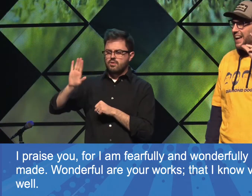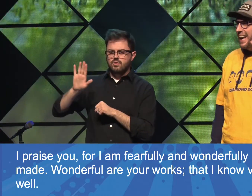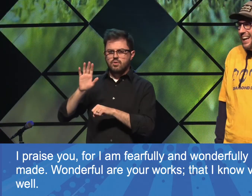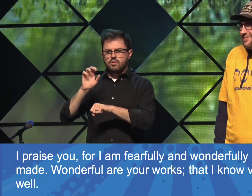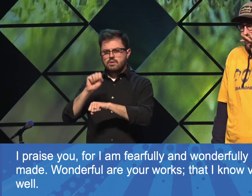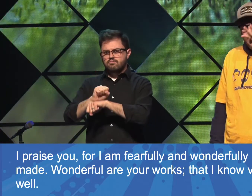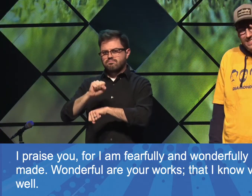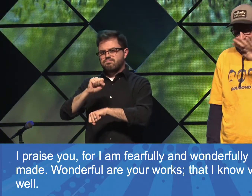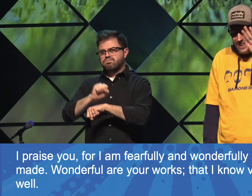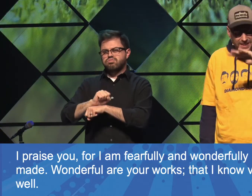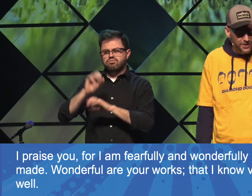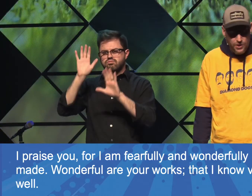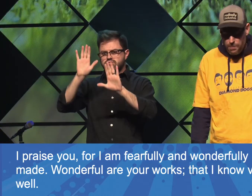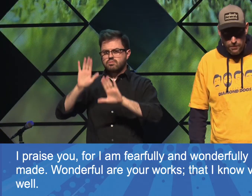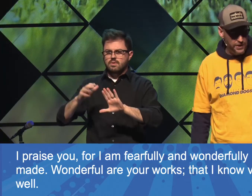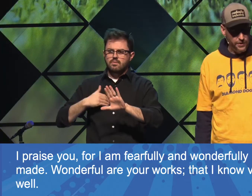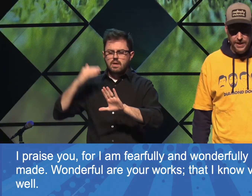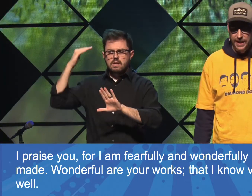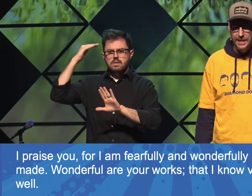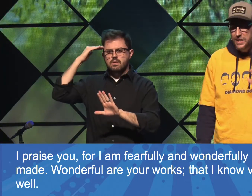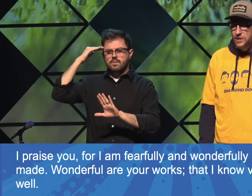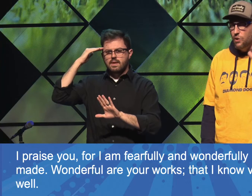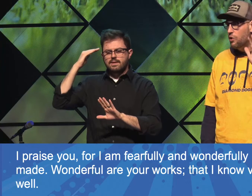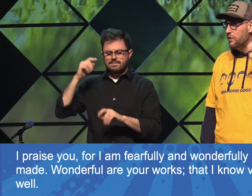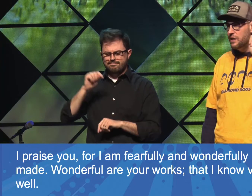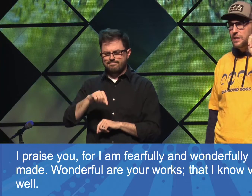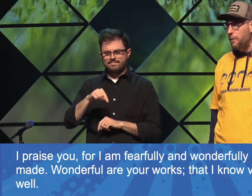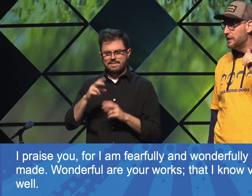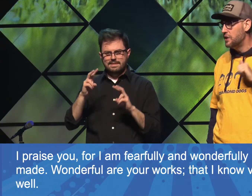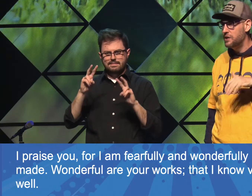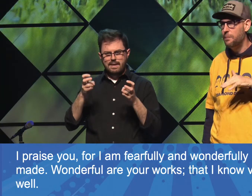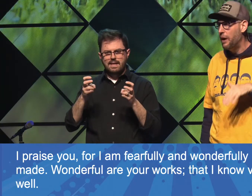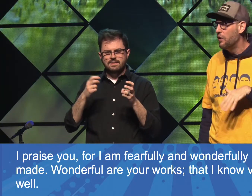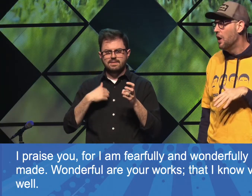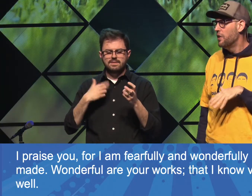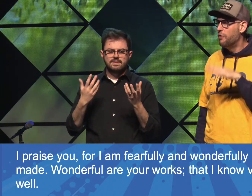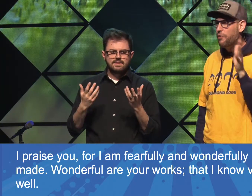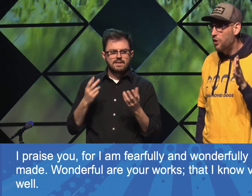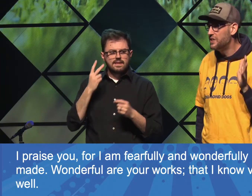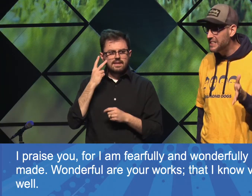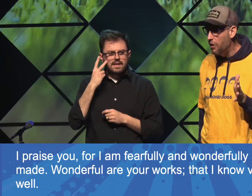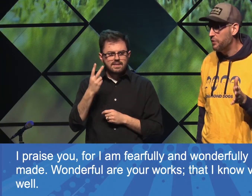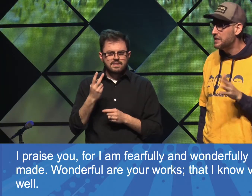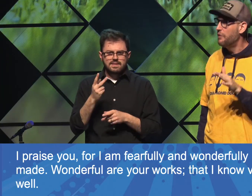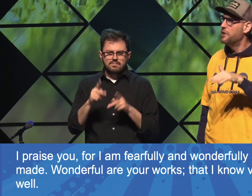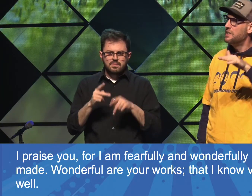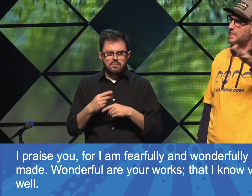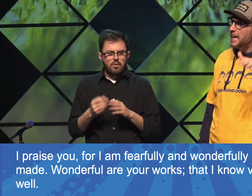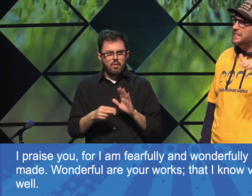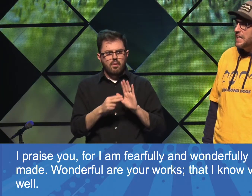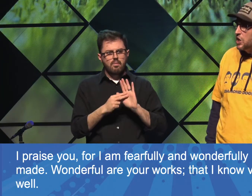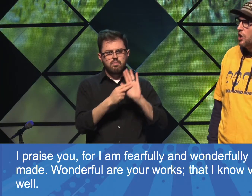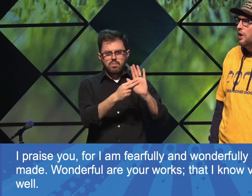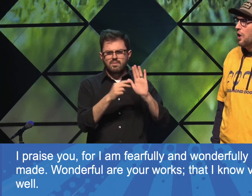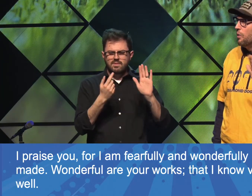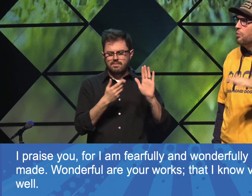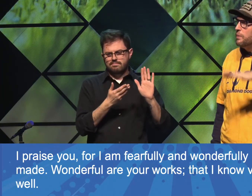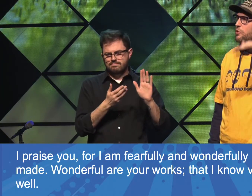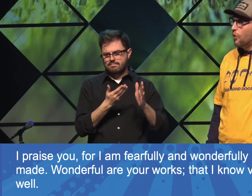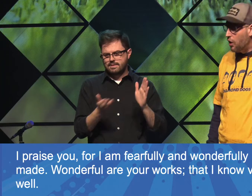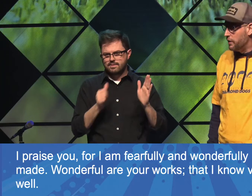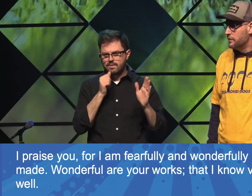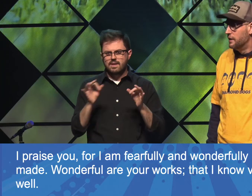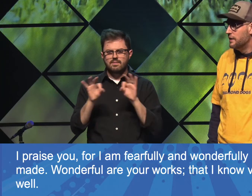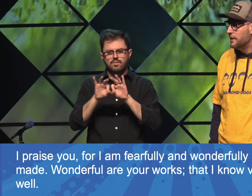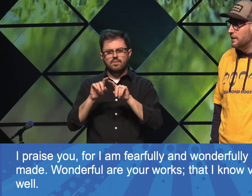I for lots of superficial things. I just don't know that this passage is about the false self, stuff that stays here when we